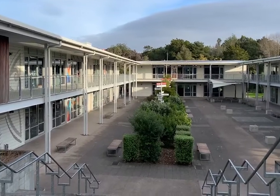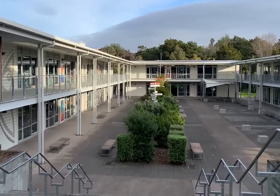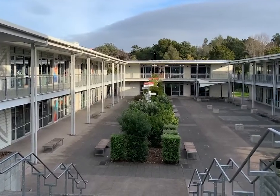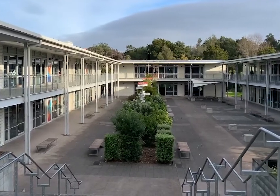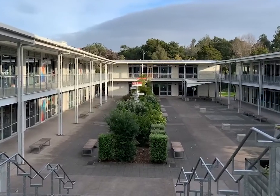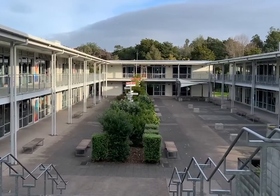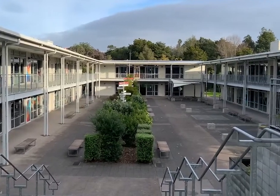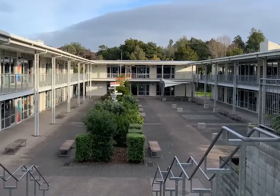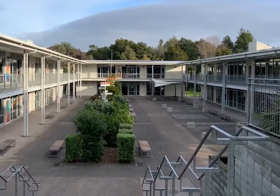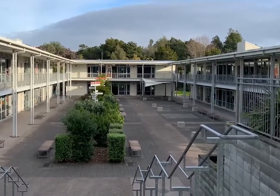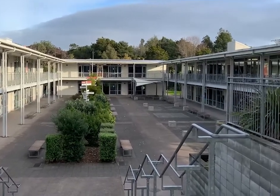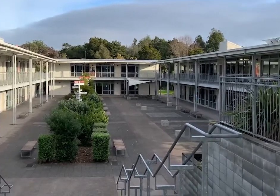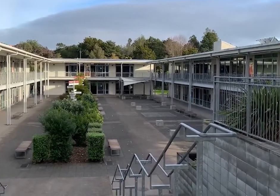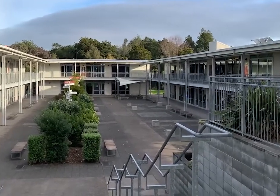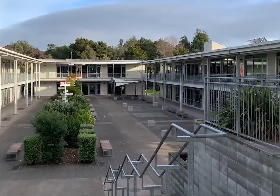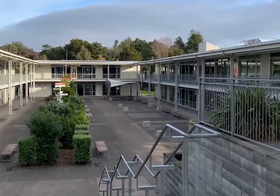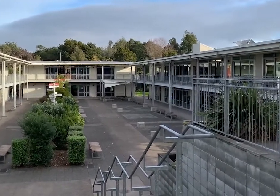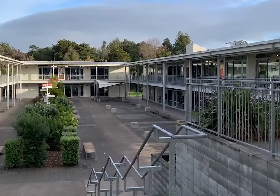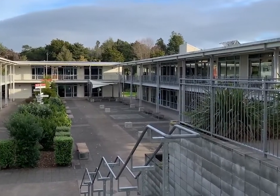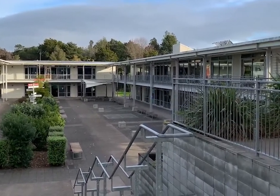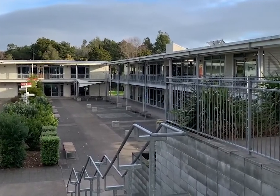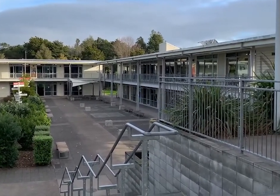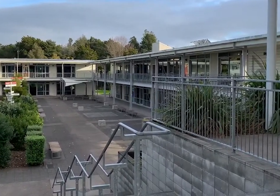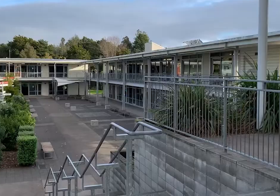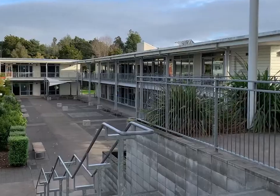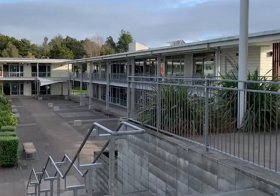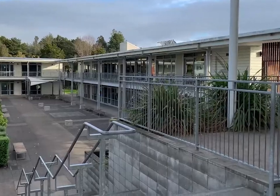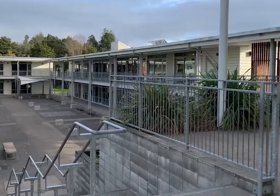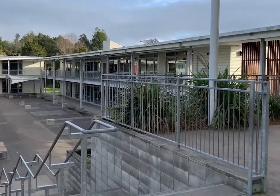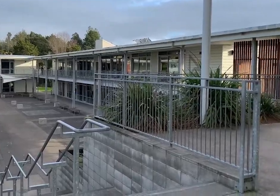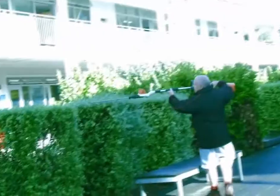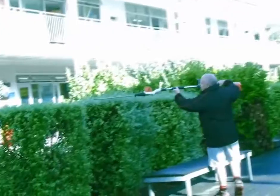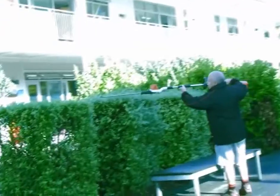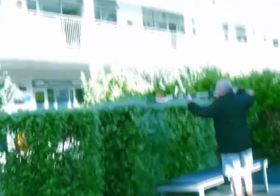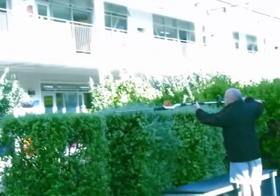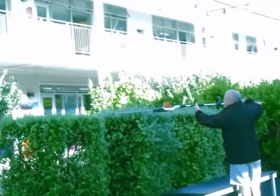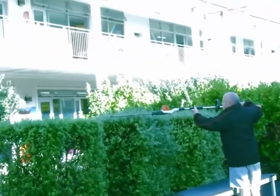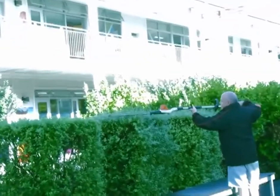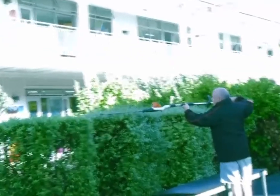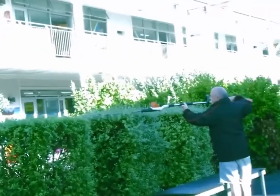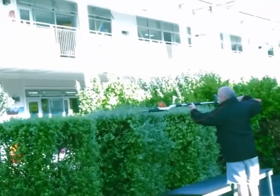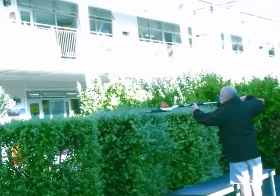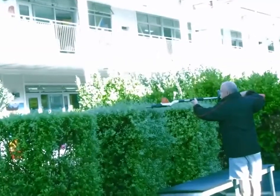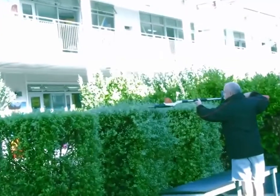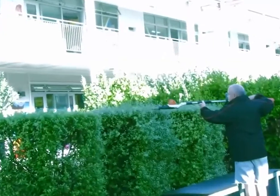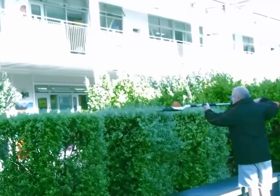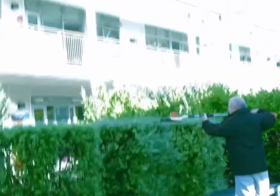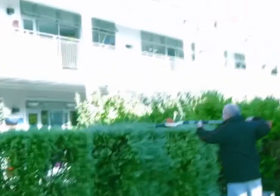If you and I were alike, this world would have been so boring. Hence, the Creator has blessed us with some very special people to make